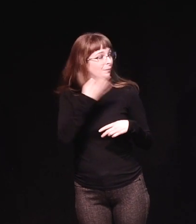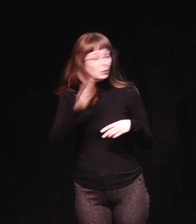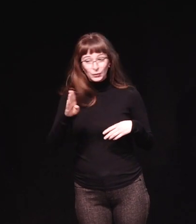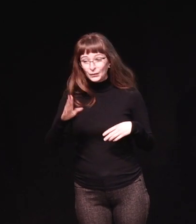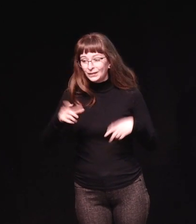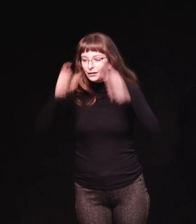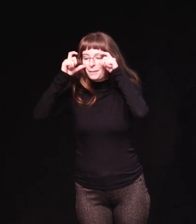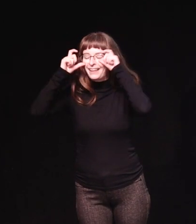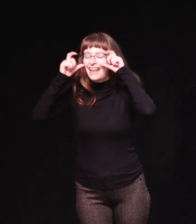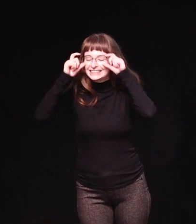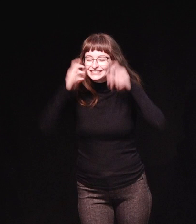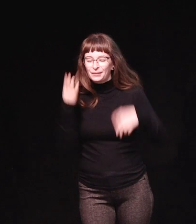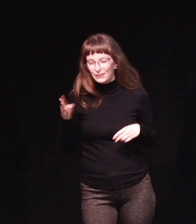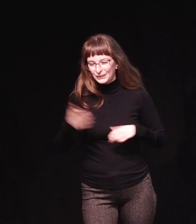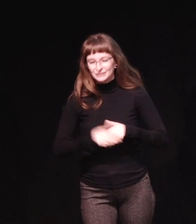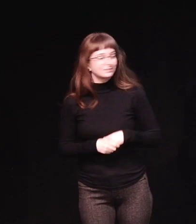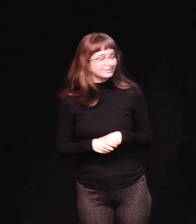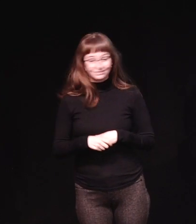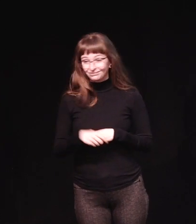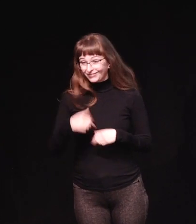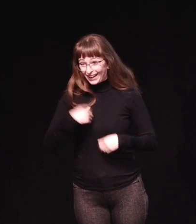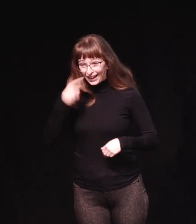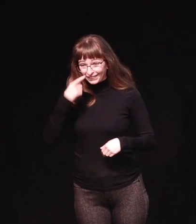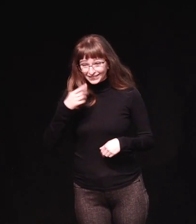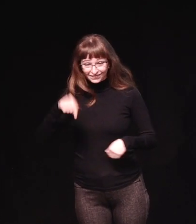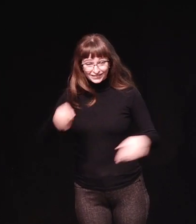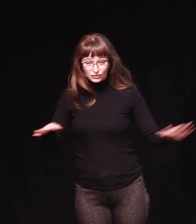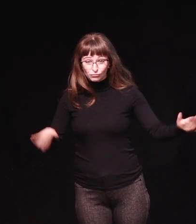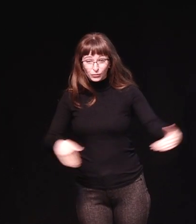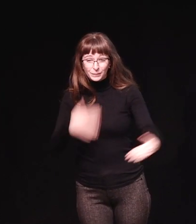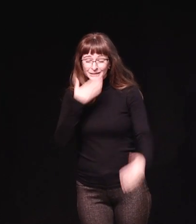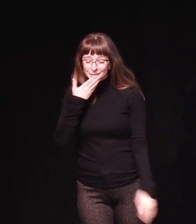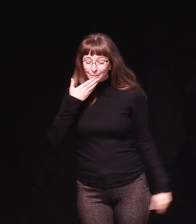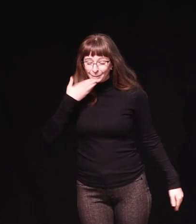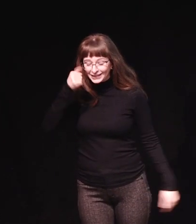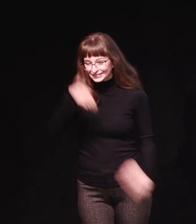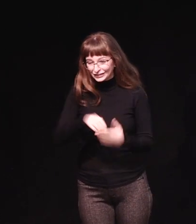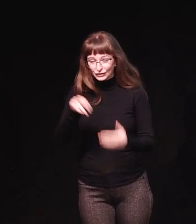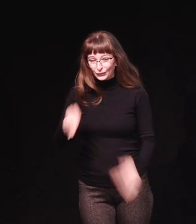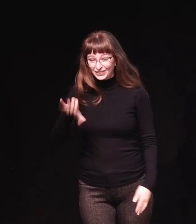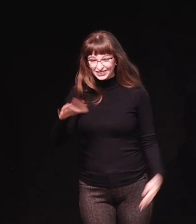I think that I am in the kindest and best room in New York City right now.